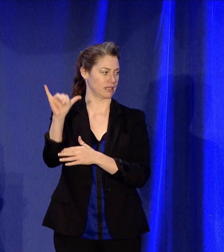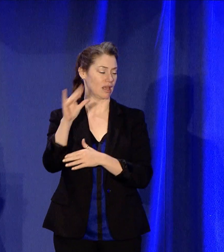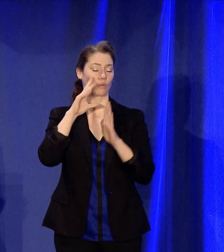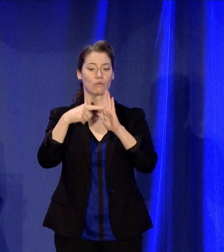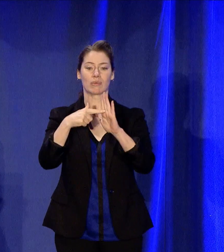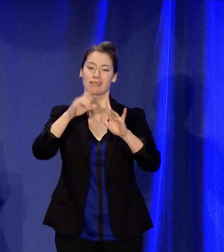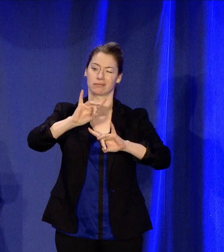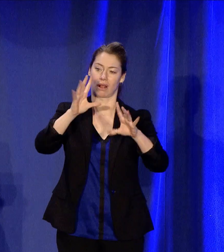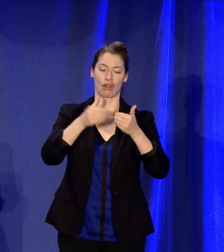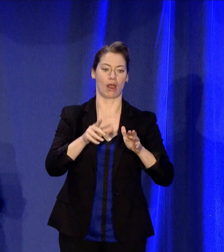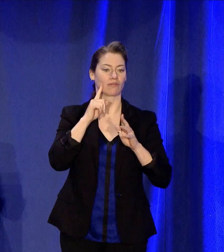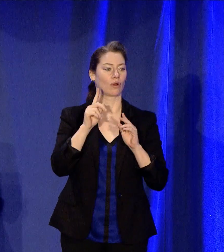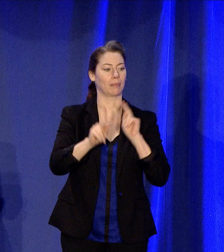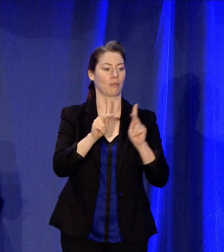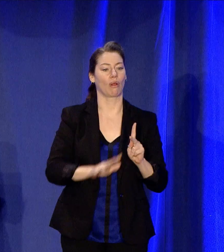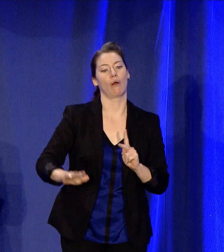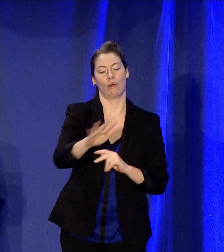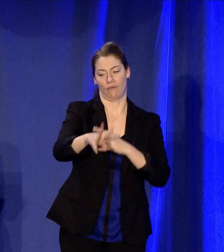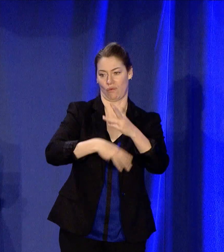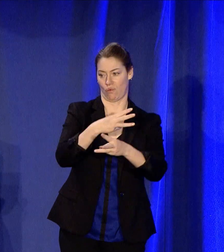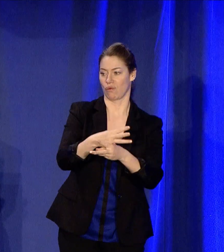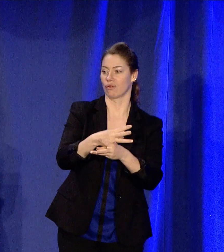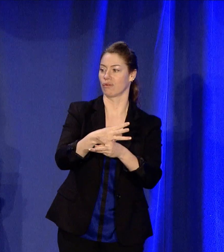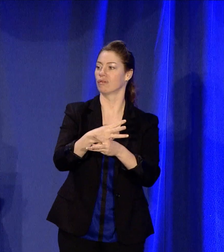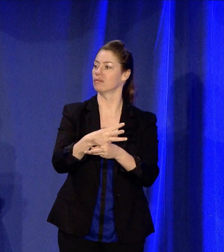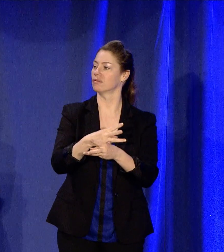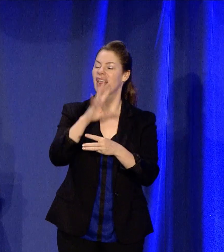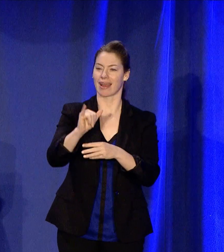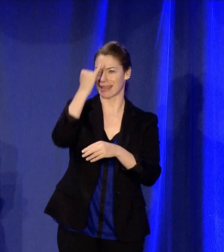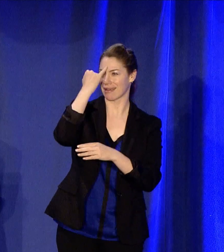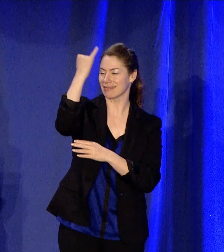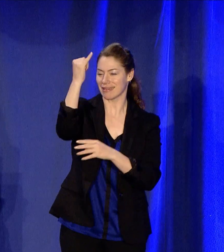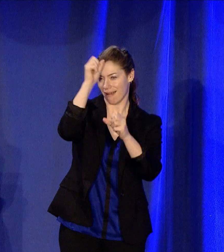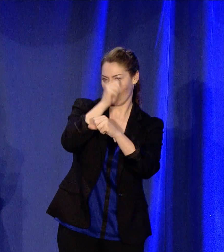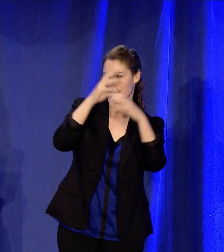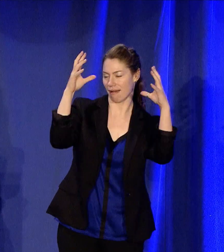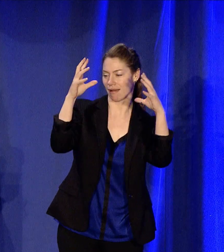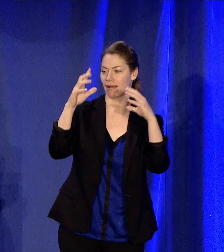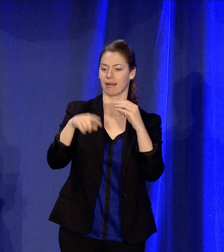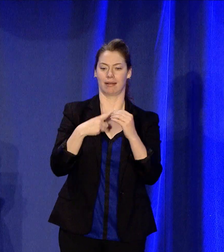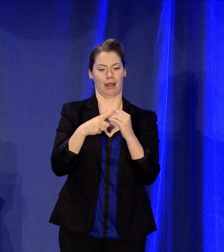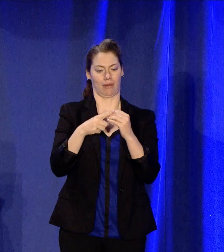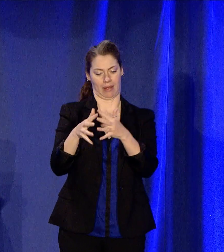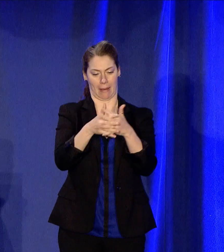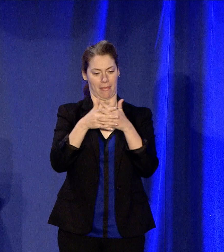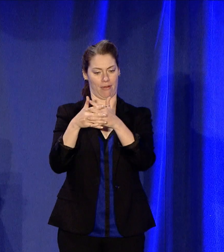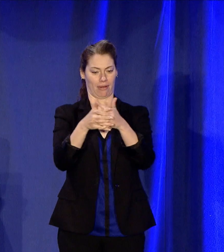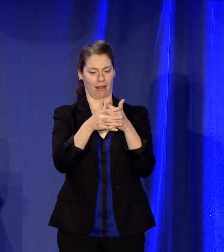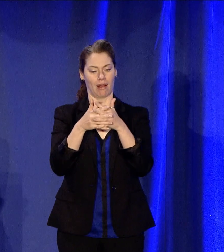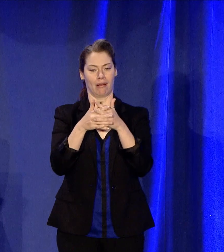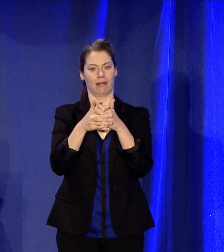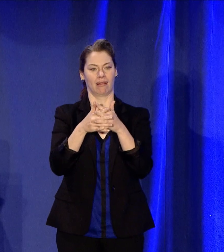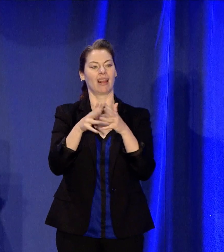for freedom-loving people all over the world. It is the very idea of America that is